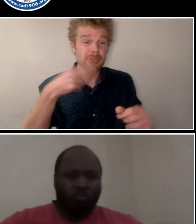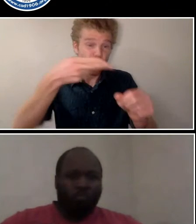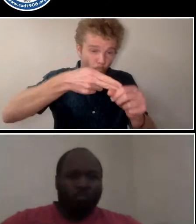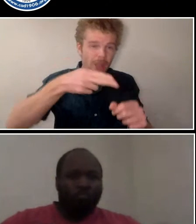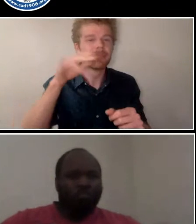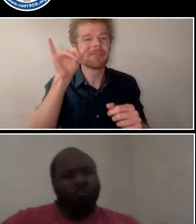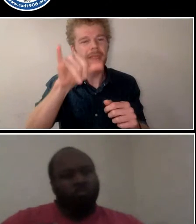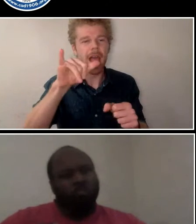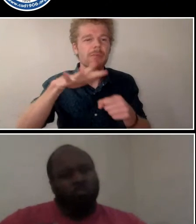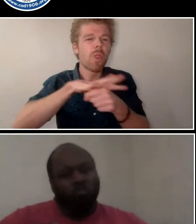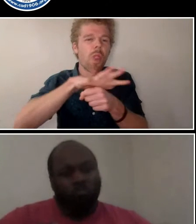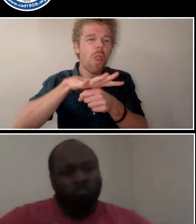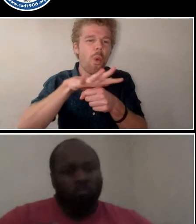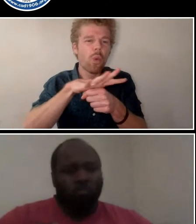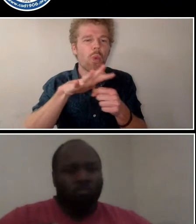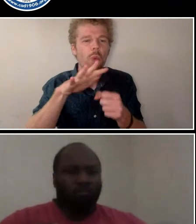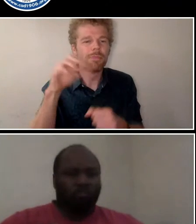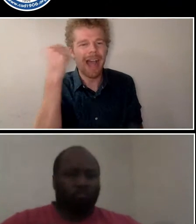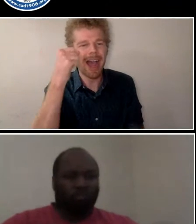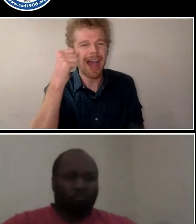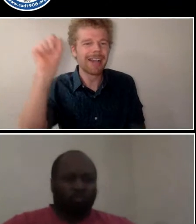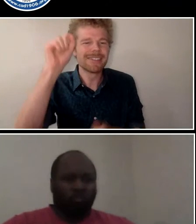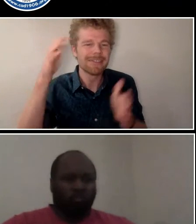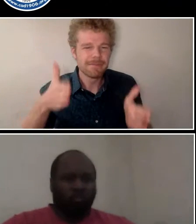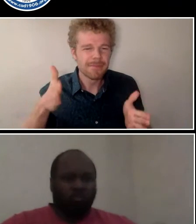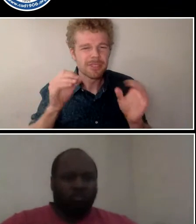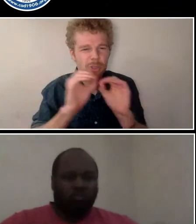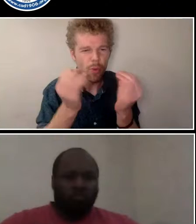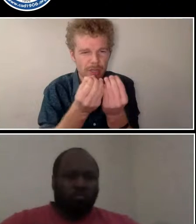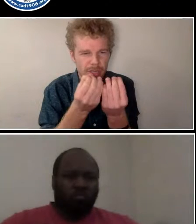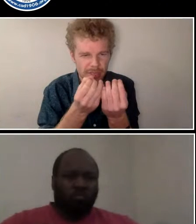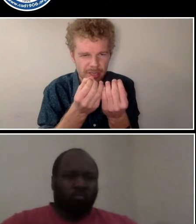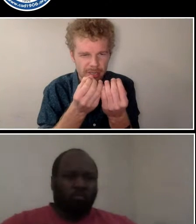call through VRS. It depends on